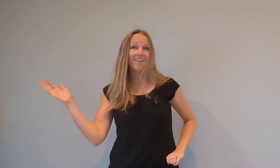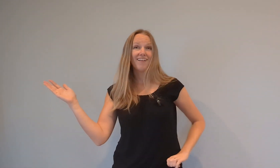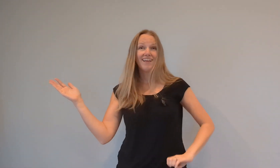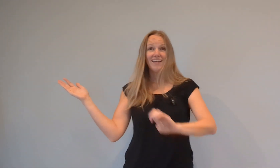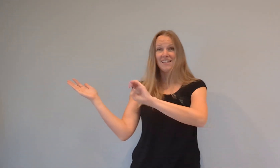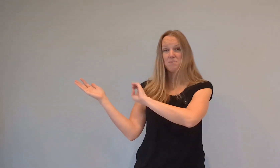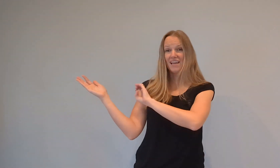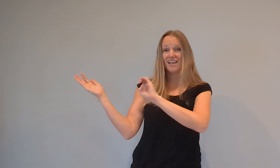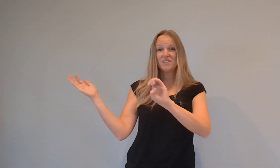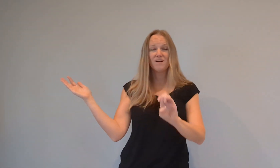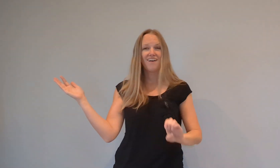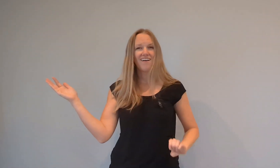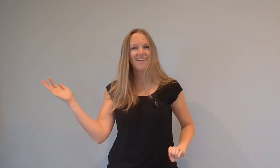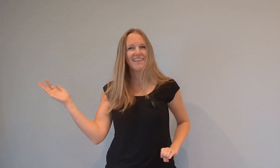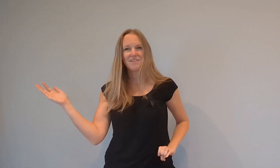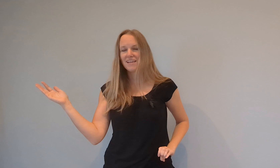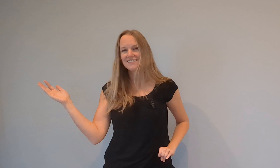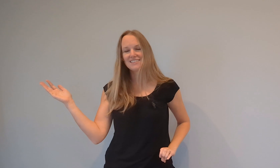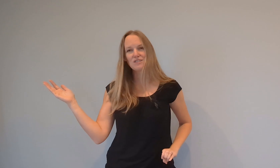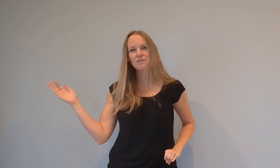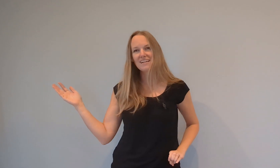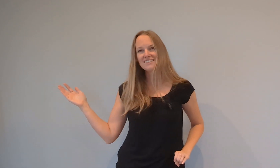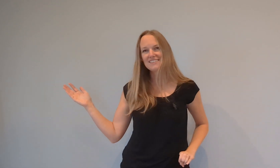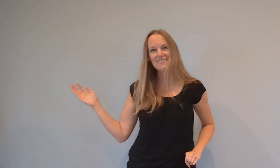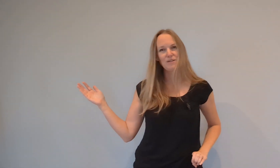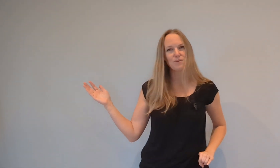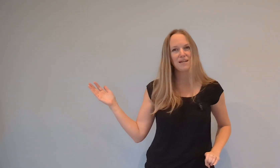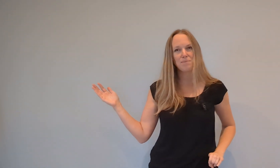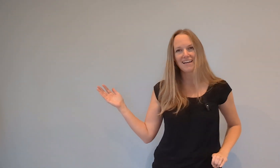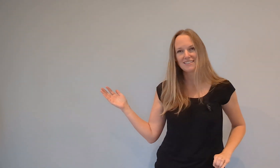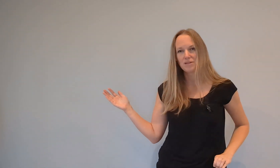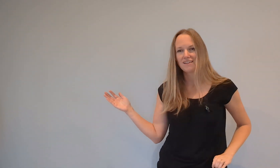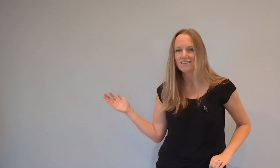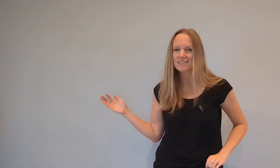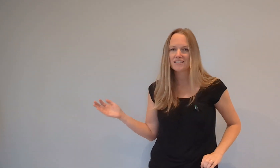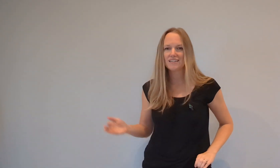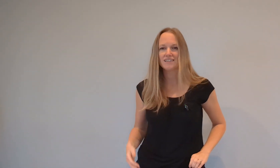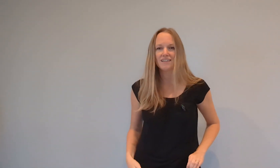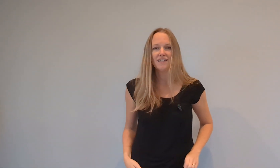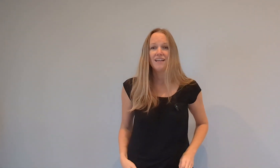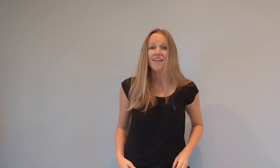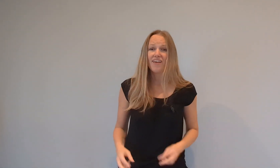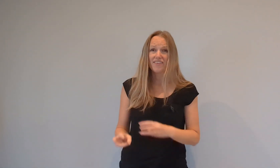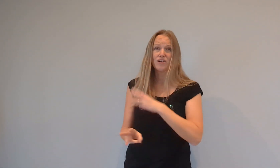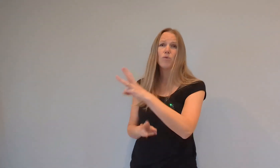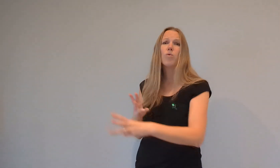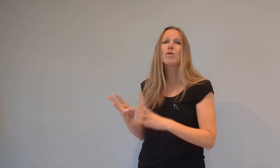Emmanuel, Emmanuel. And then it makes this great circle right back to the beginning of the song, that the